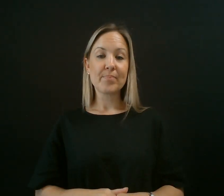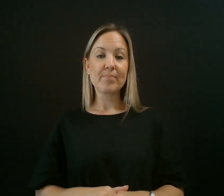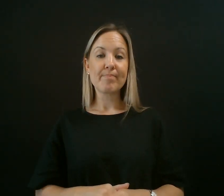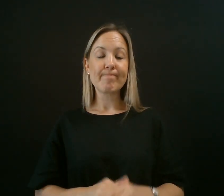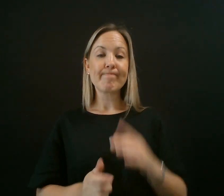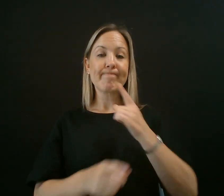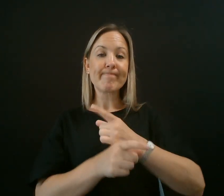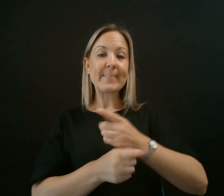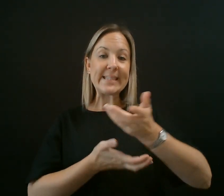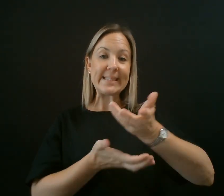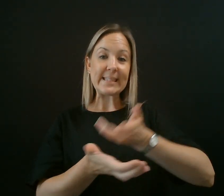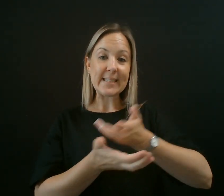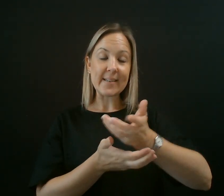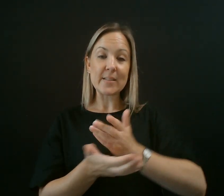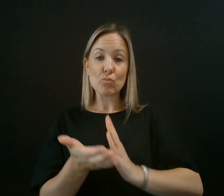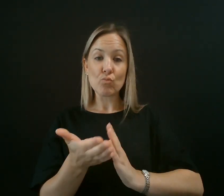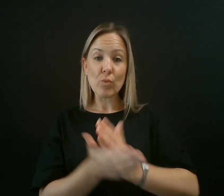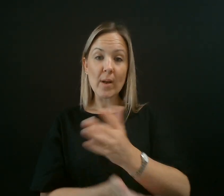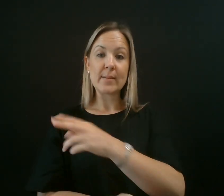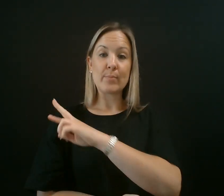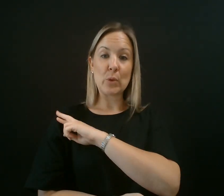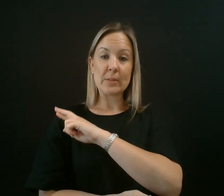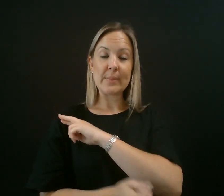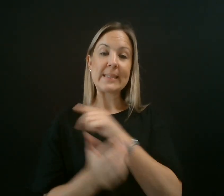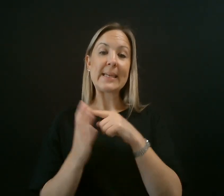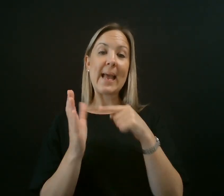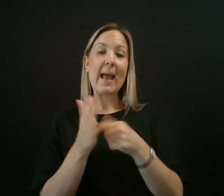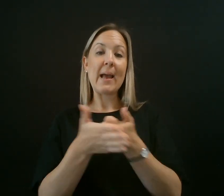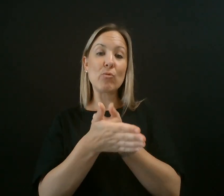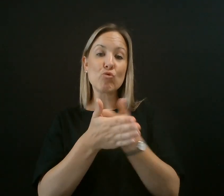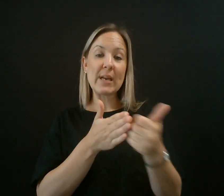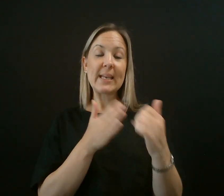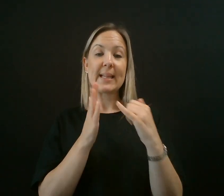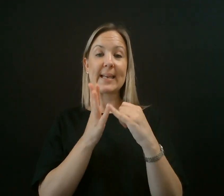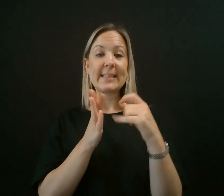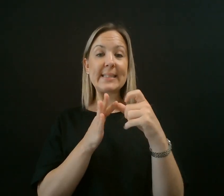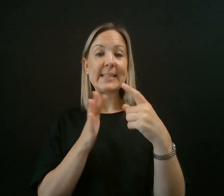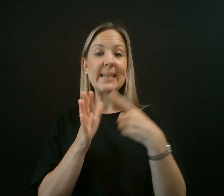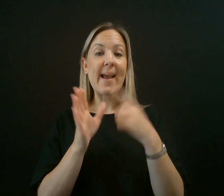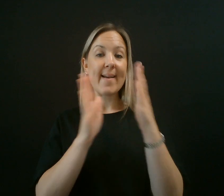discussing rights and responsibilities at the regular SDA dwelling meetings